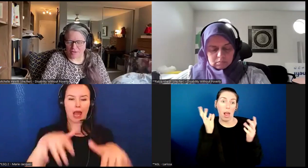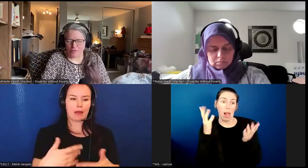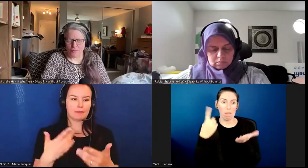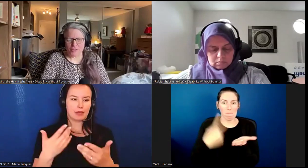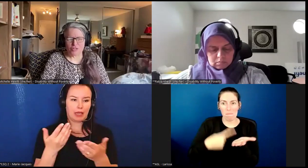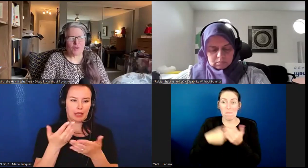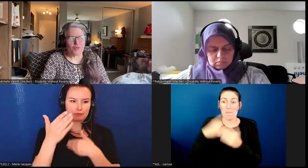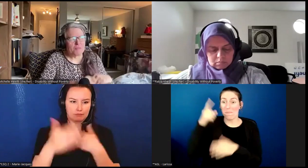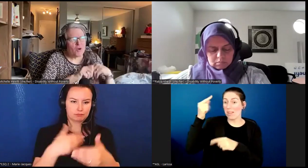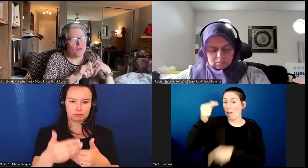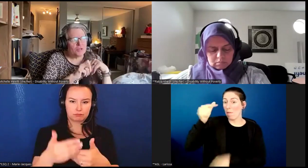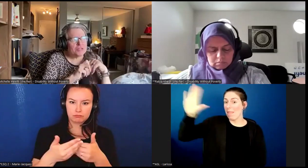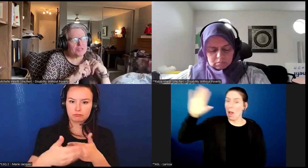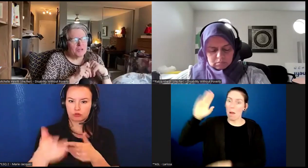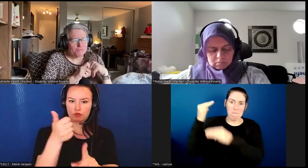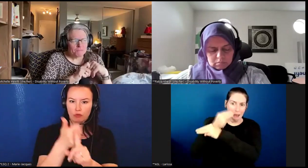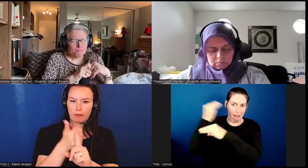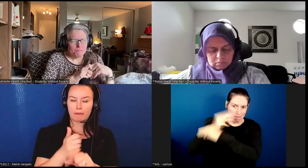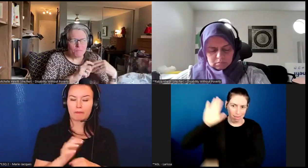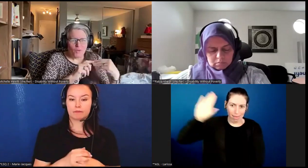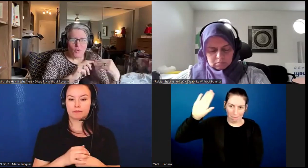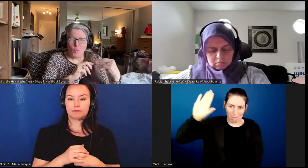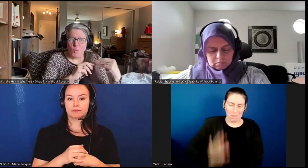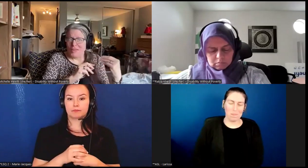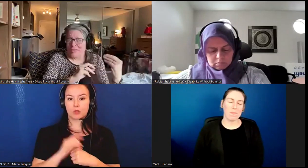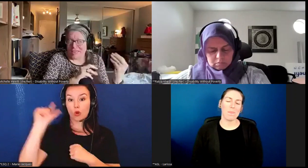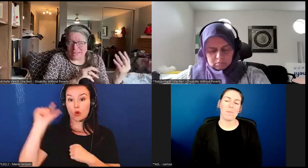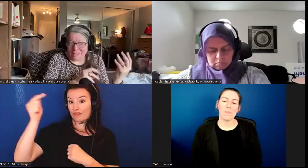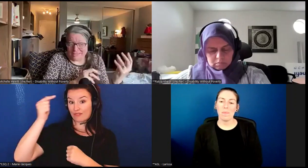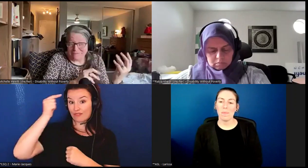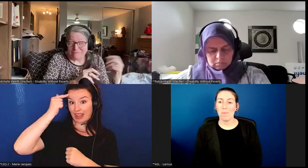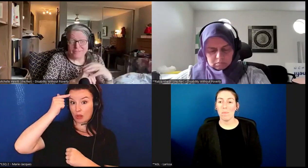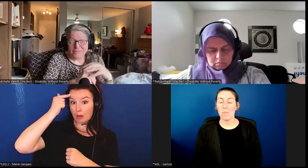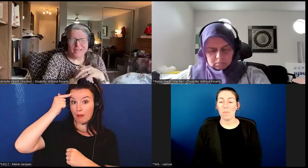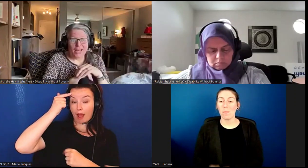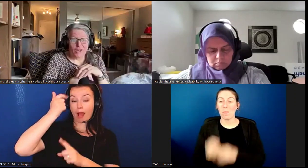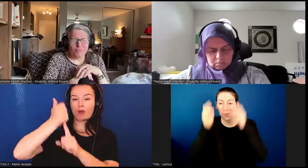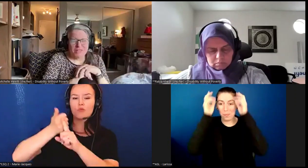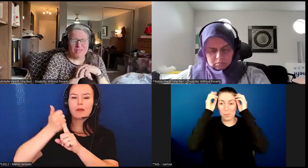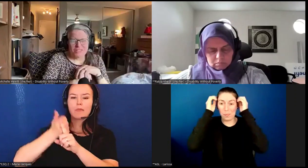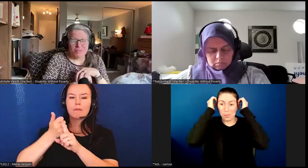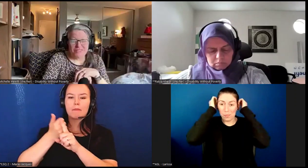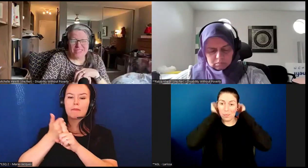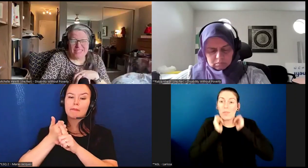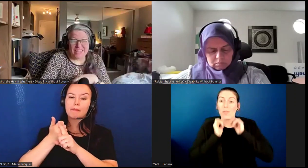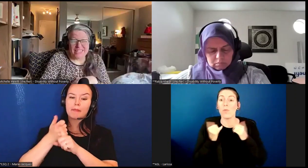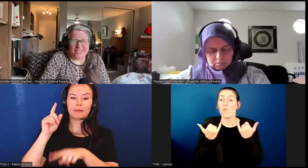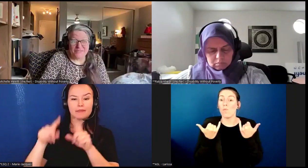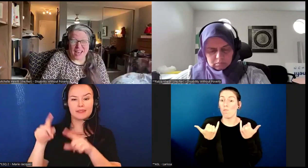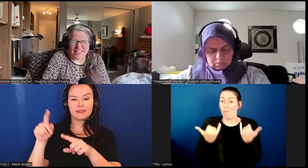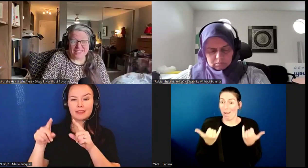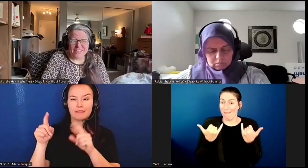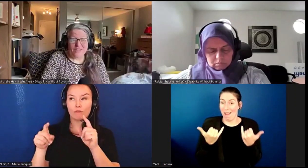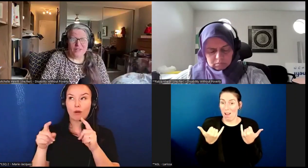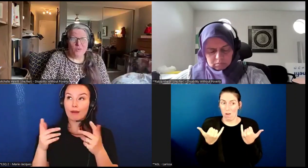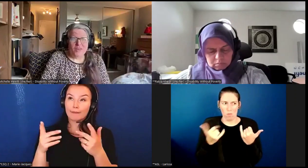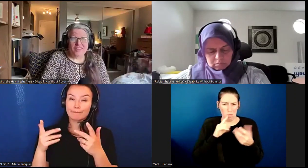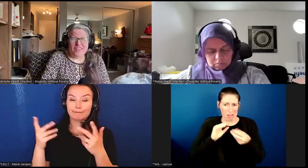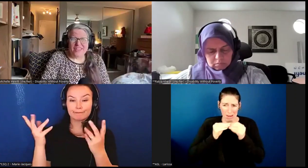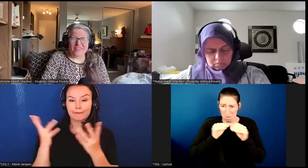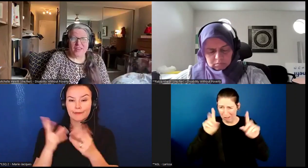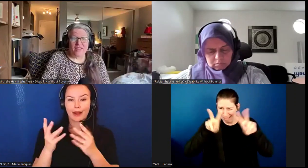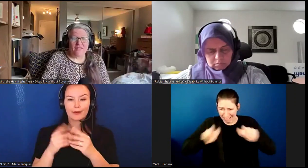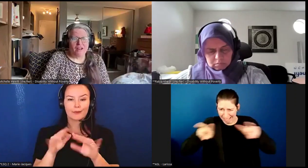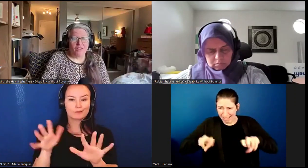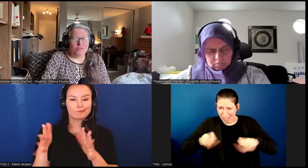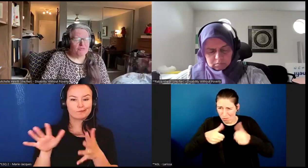by the government. So at the moment, we think this number isn't easy to find. We think